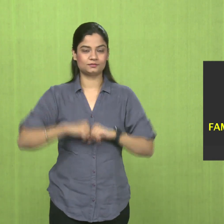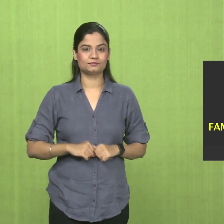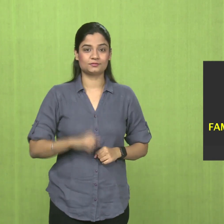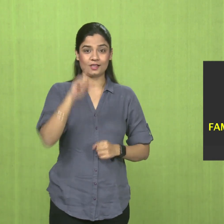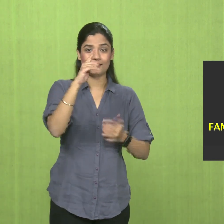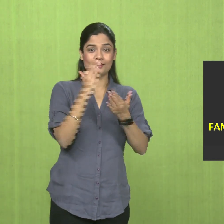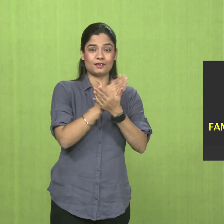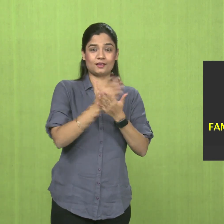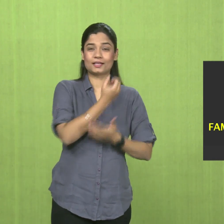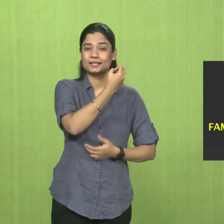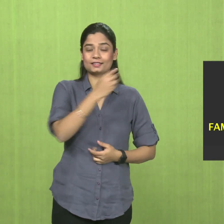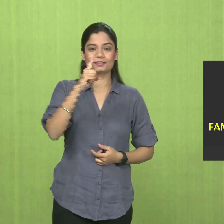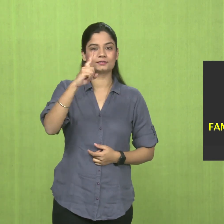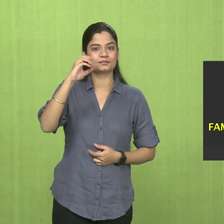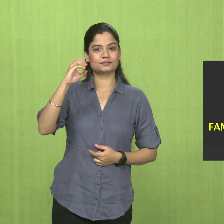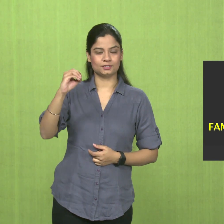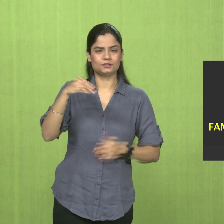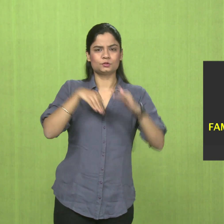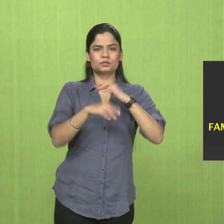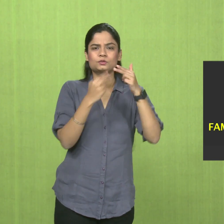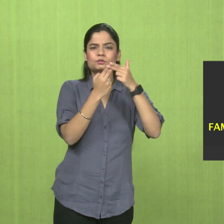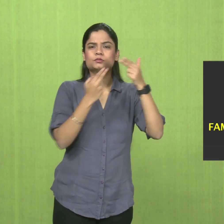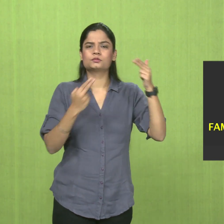Science. Lesson number 10,